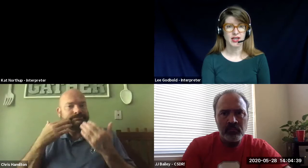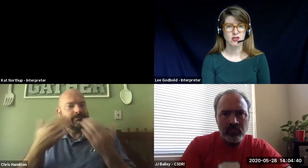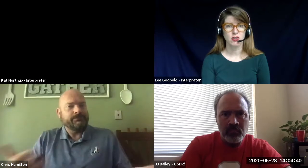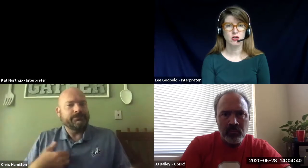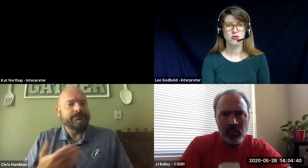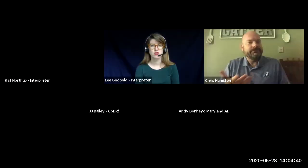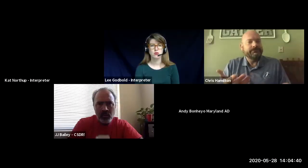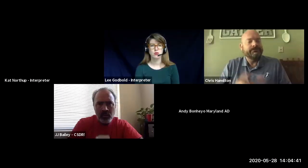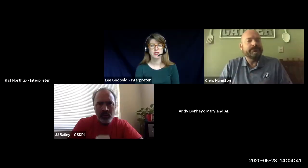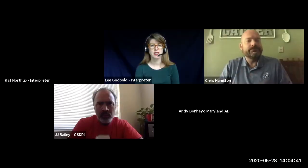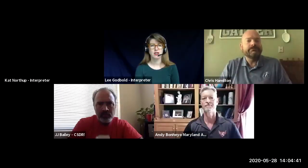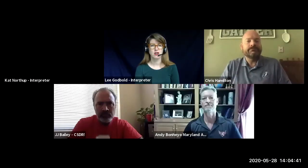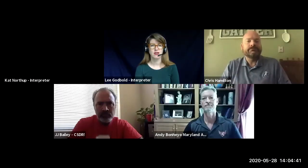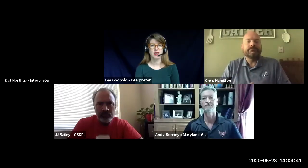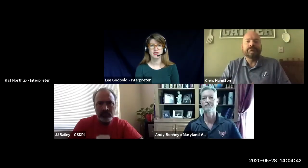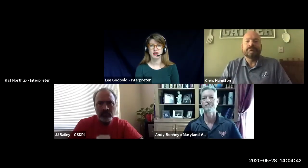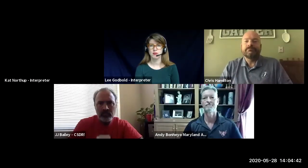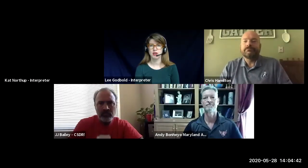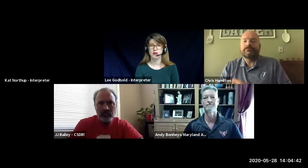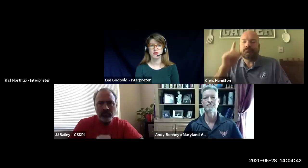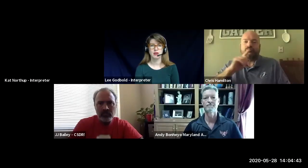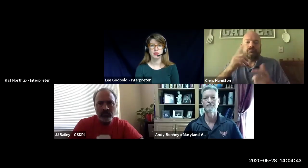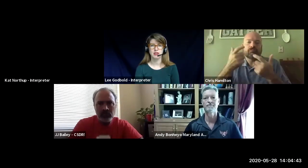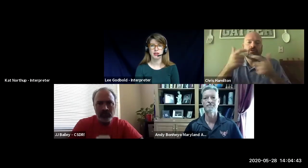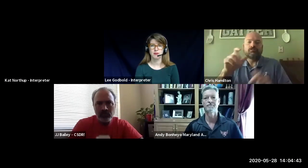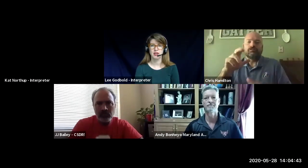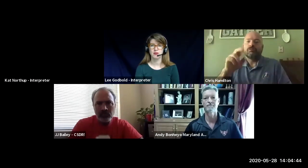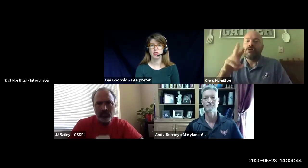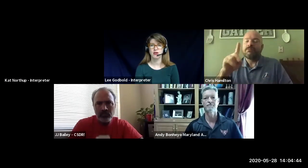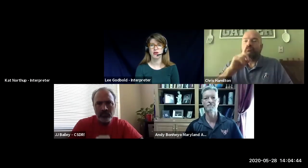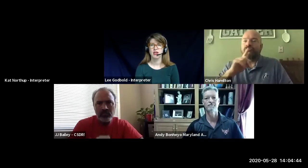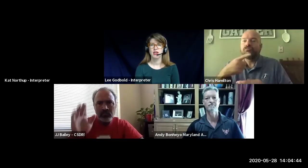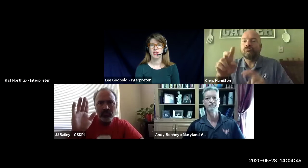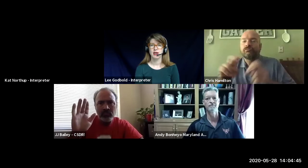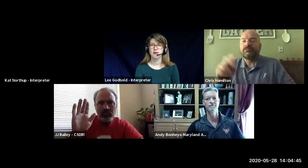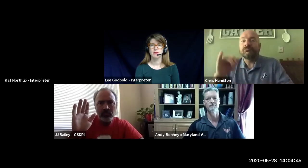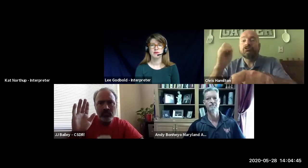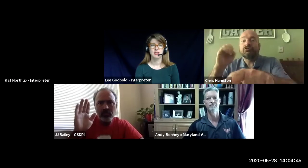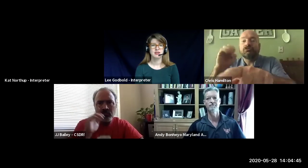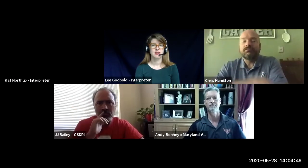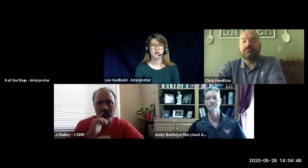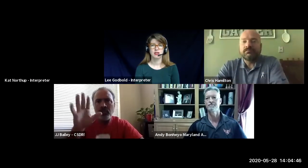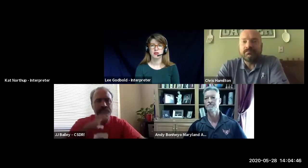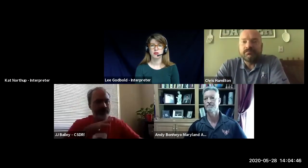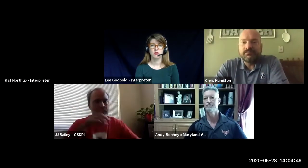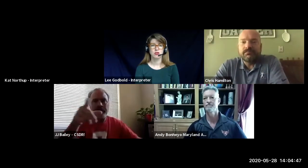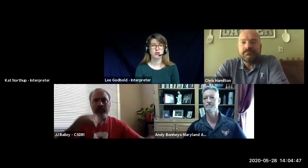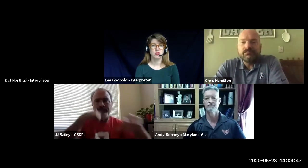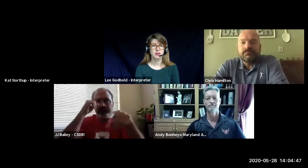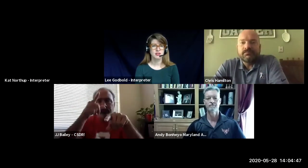Are the host schools willing to take on that type of liability? I don't know. It's definitely that some of those large tournaments, it's a